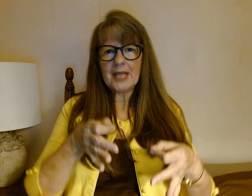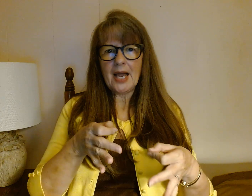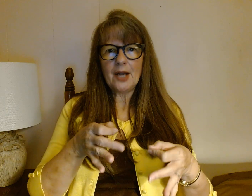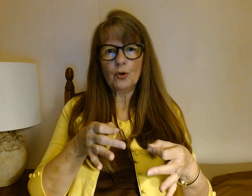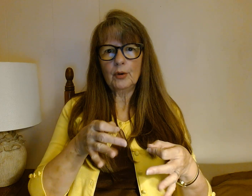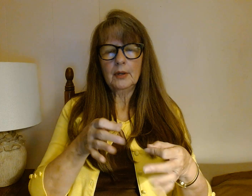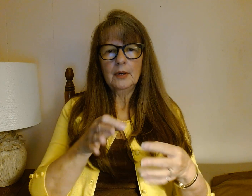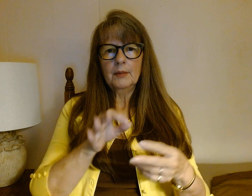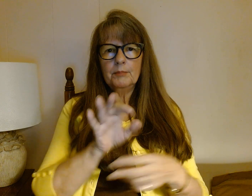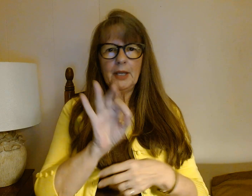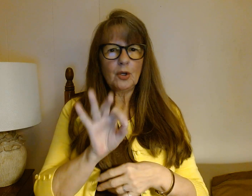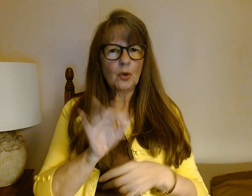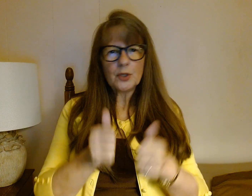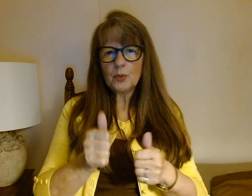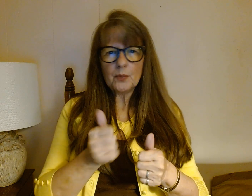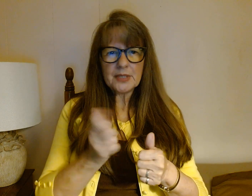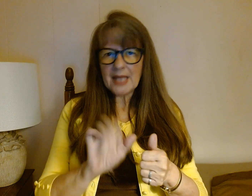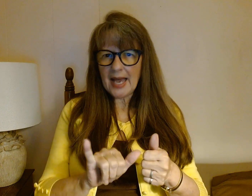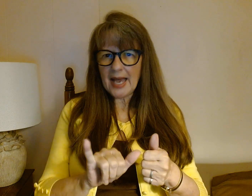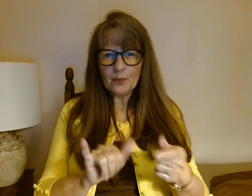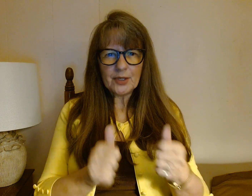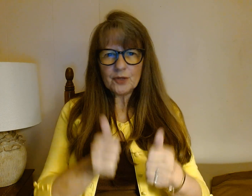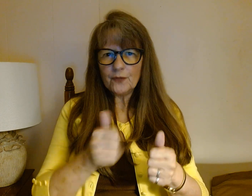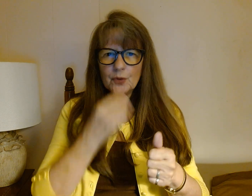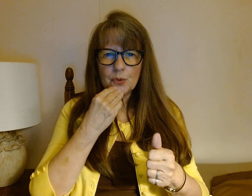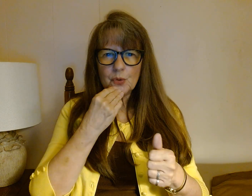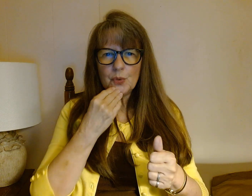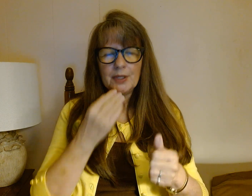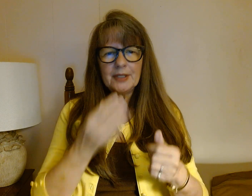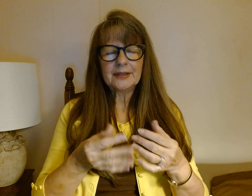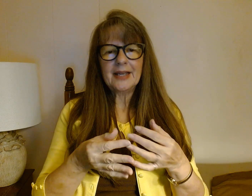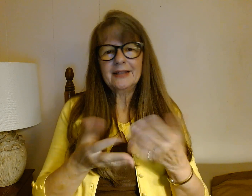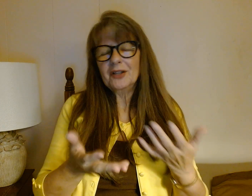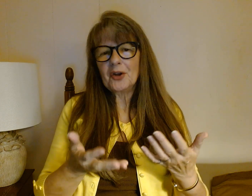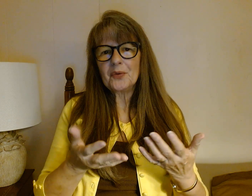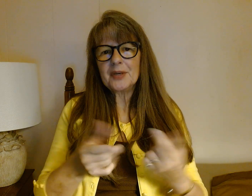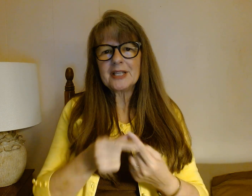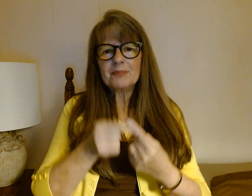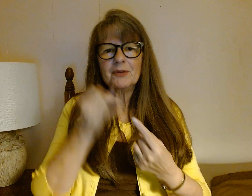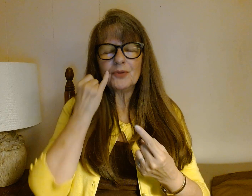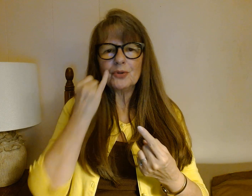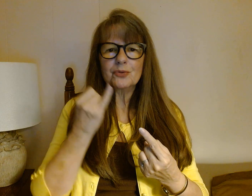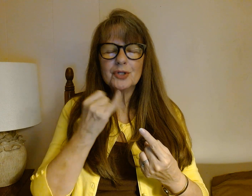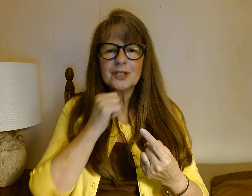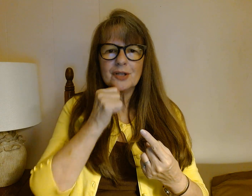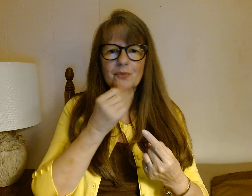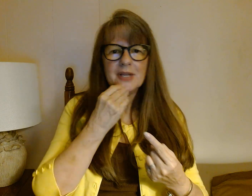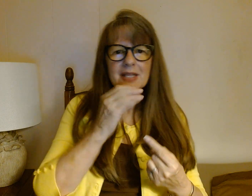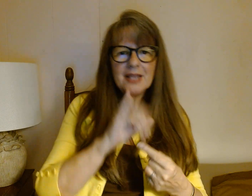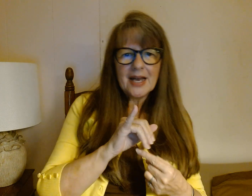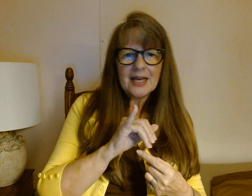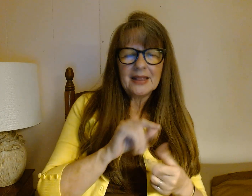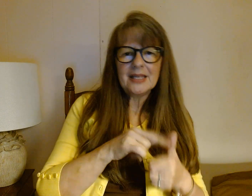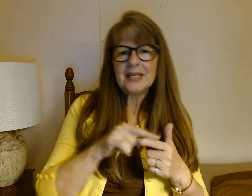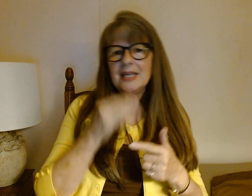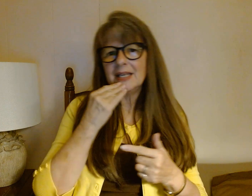decide or pick or which one was that, which food, and except if you just don't eat that and then eat it and